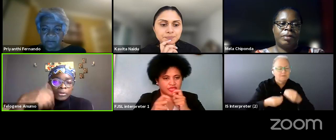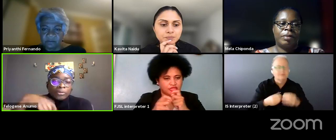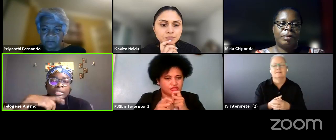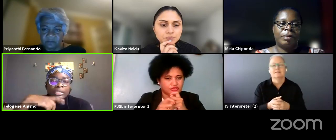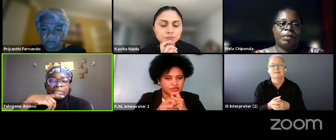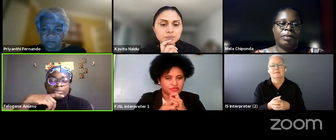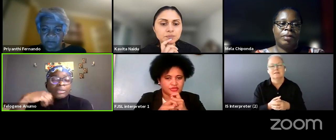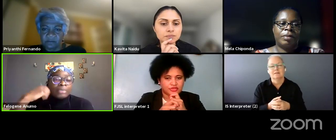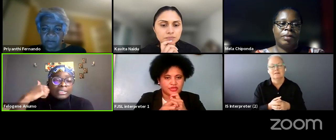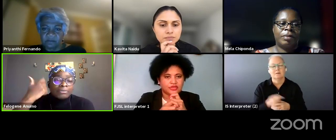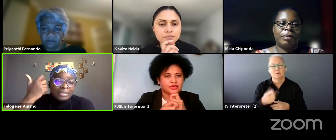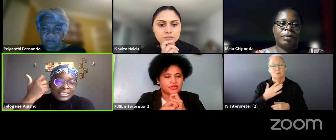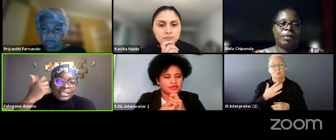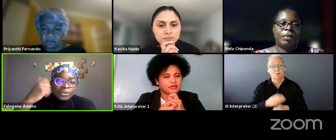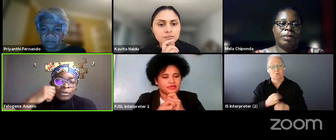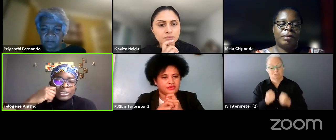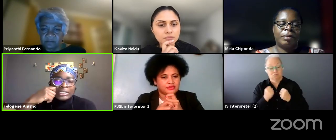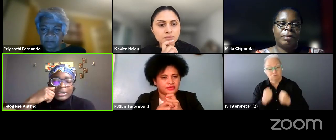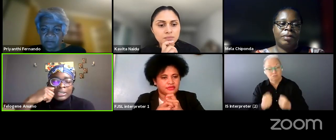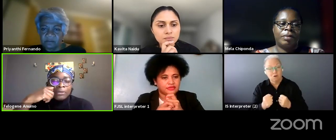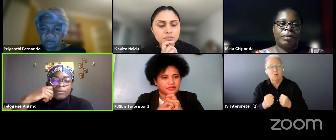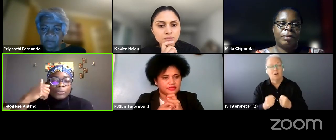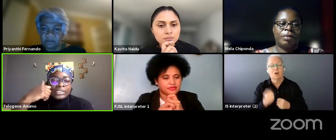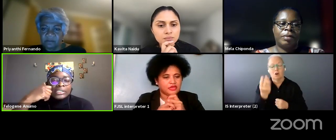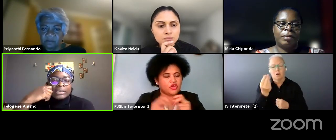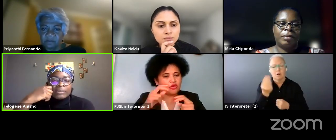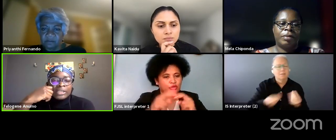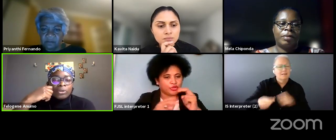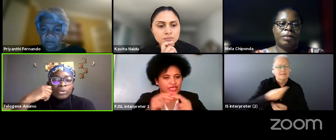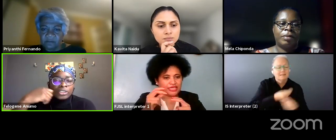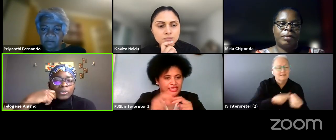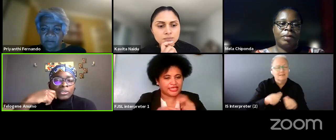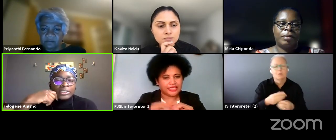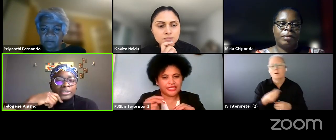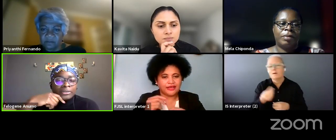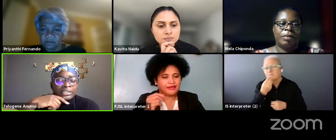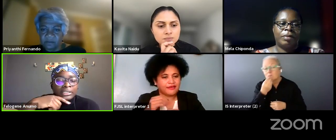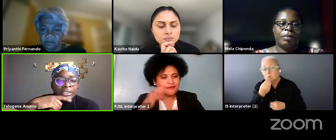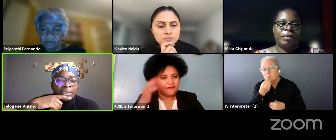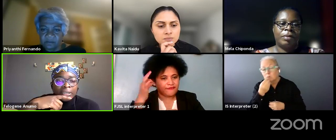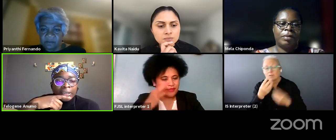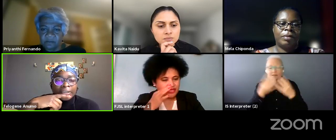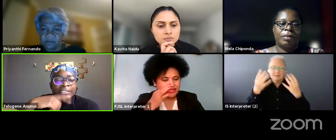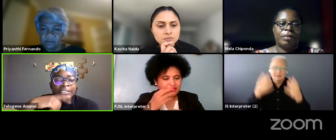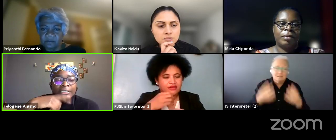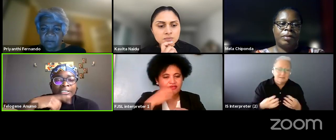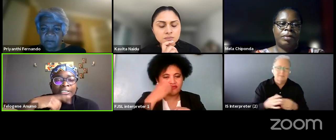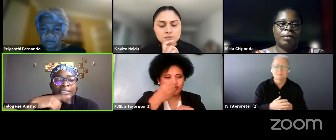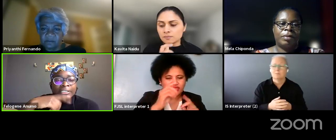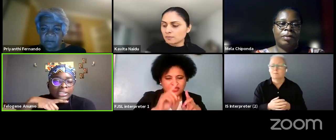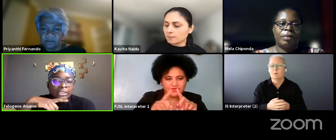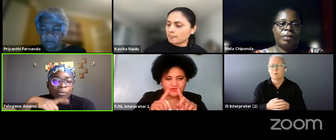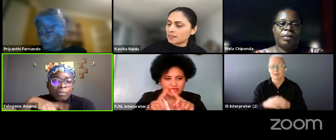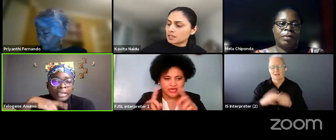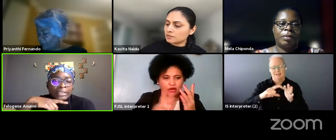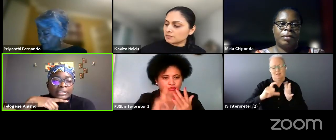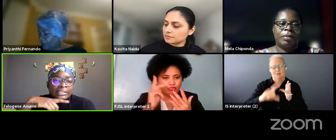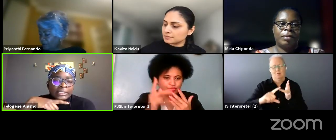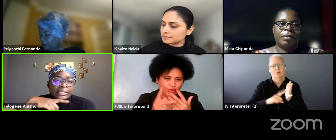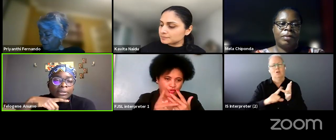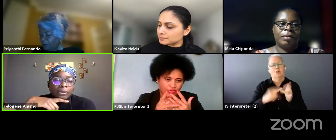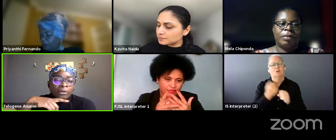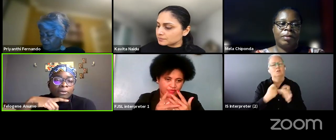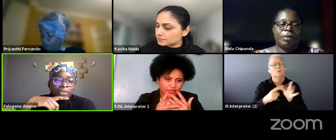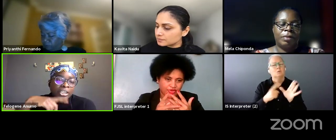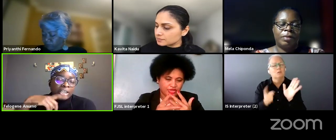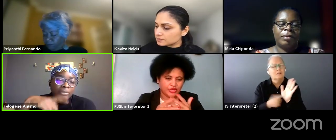strong economies, building feminist economies, food systems, ecological integrity, and these have to be grounded in the combined